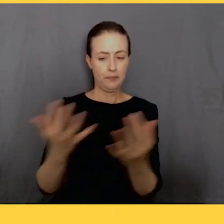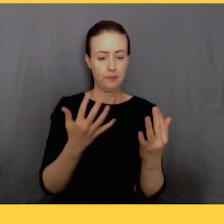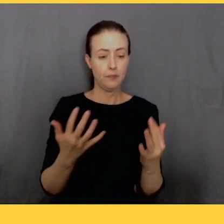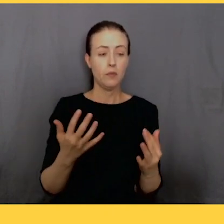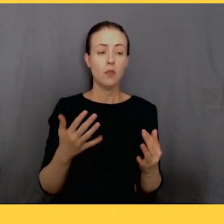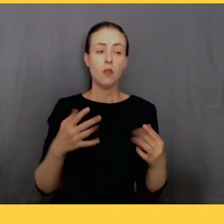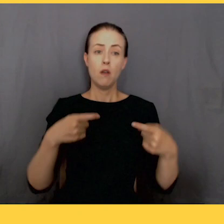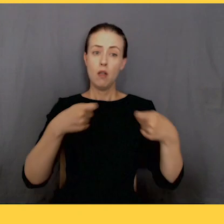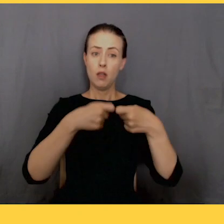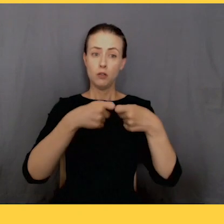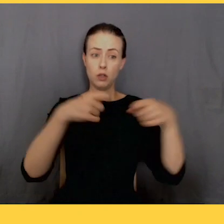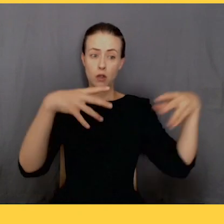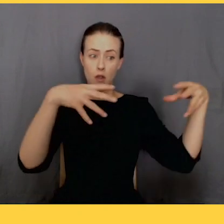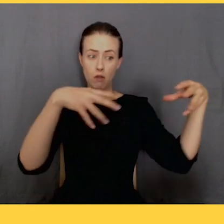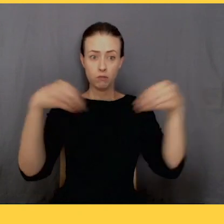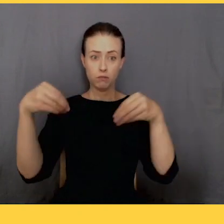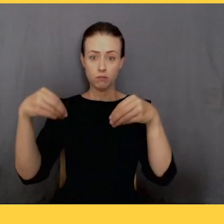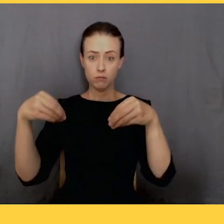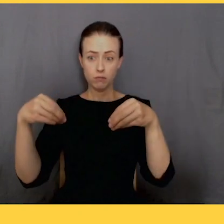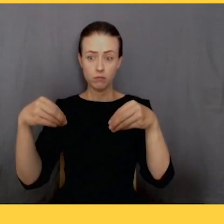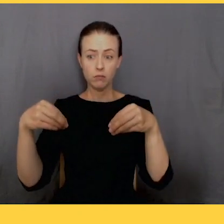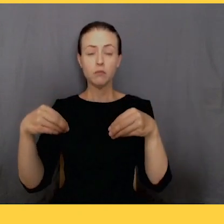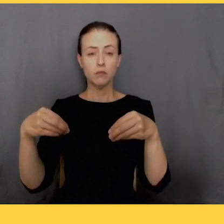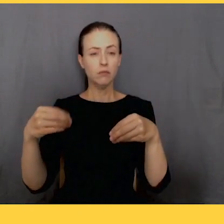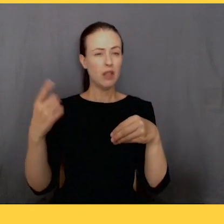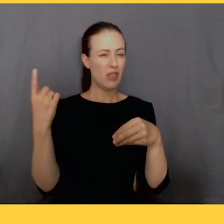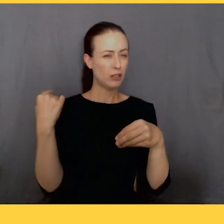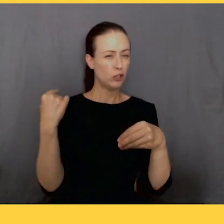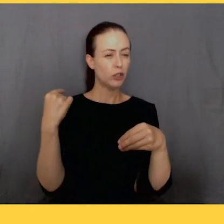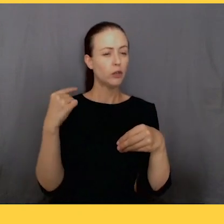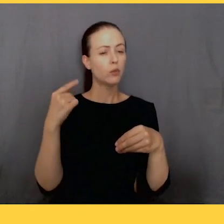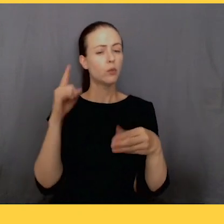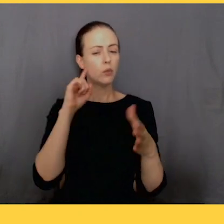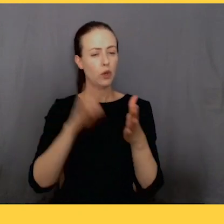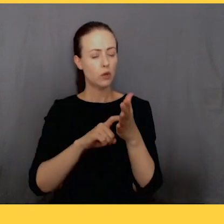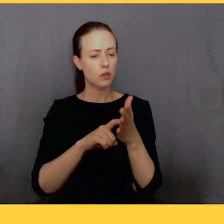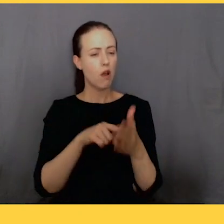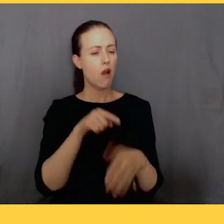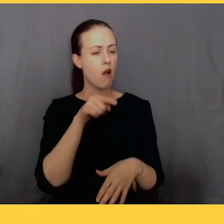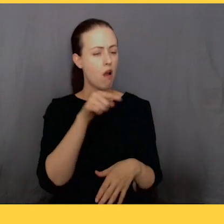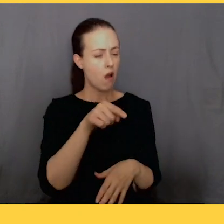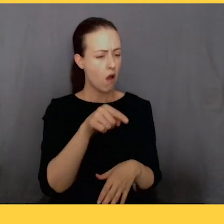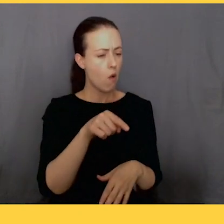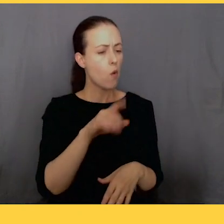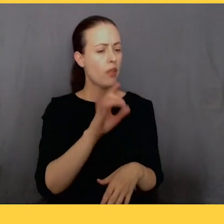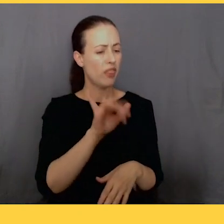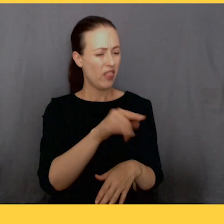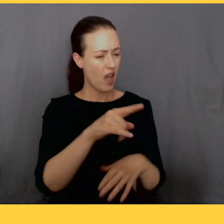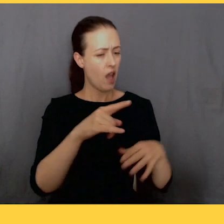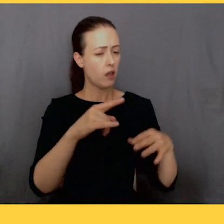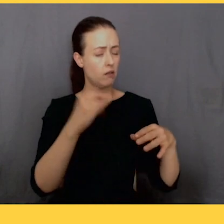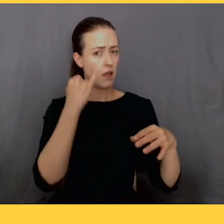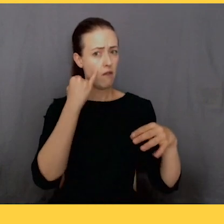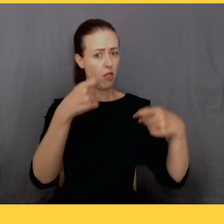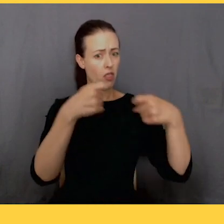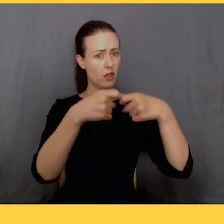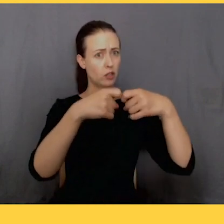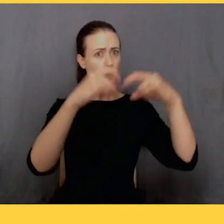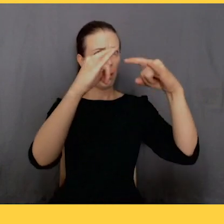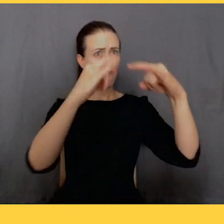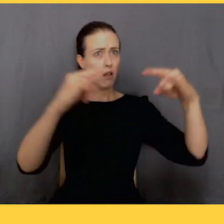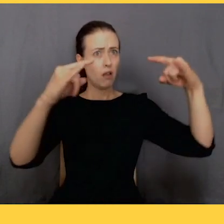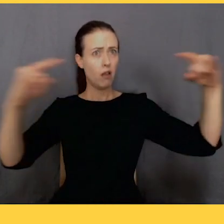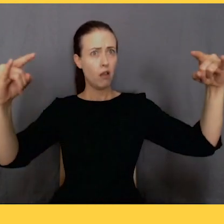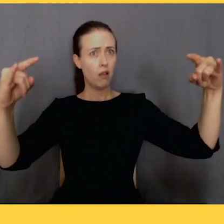events and have found in the past multiple instances of equipment damage and tree branch that gets tangled up in our power lines that